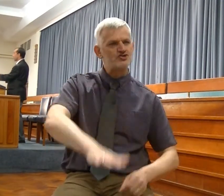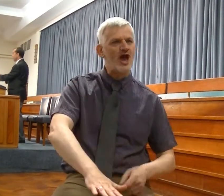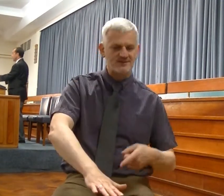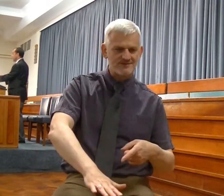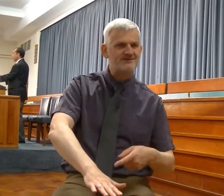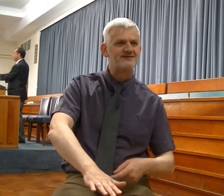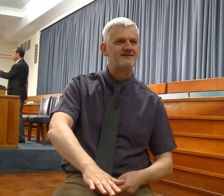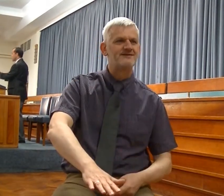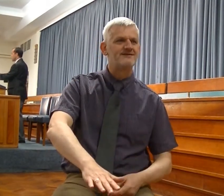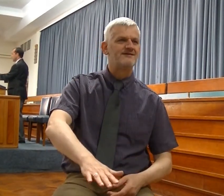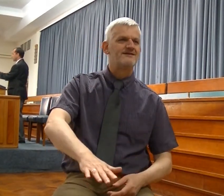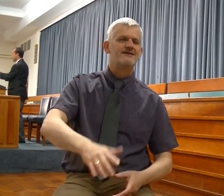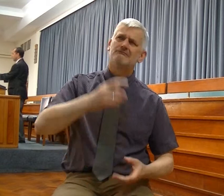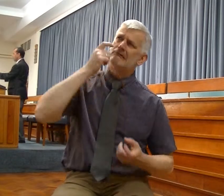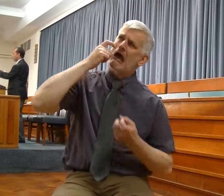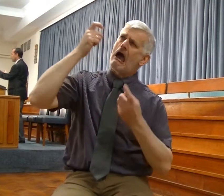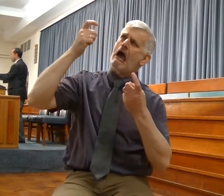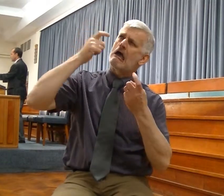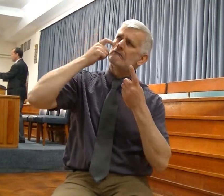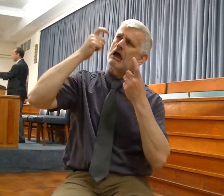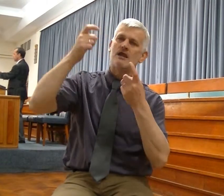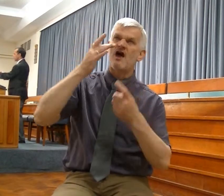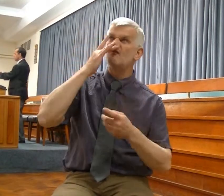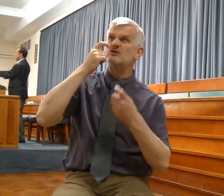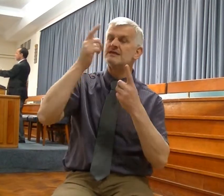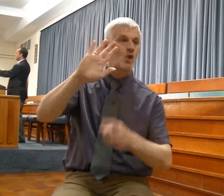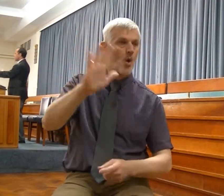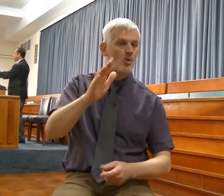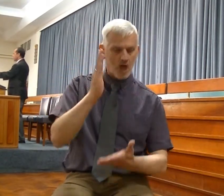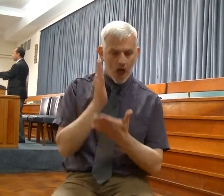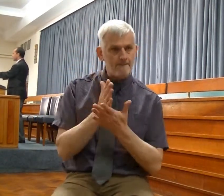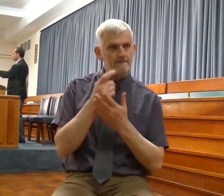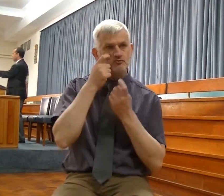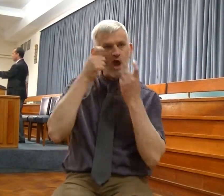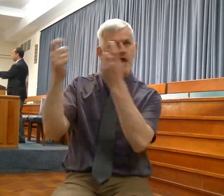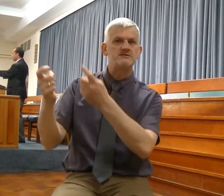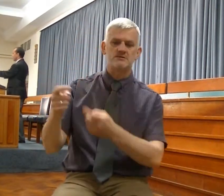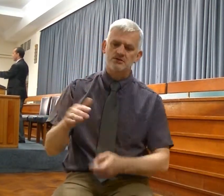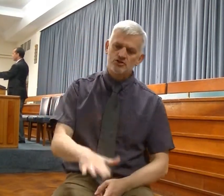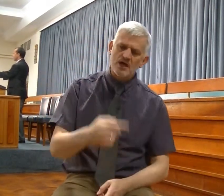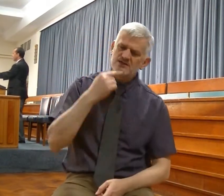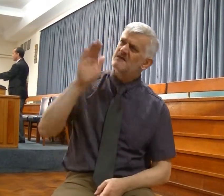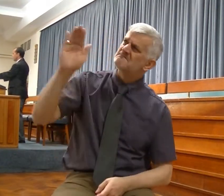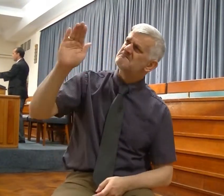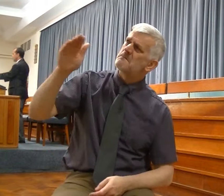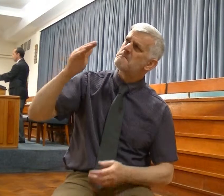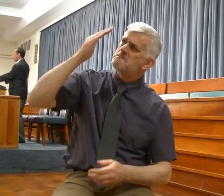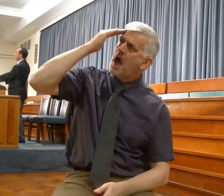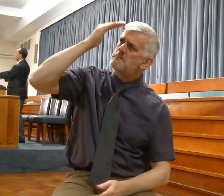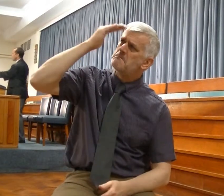but not tears of crocodile. Sincere, genuine, earnest tears. A child saying to his mom and